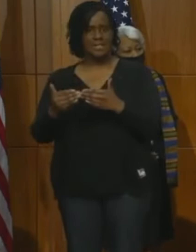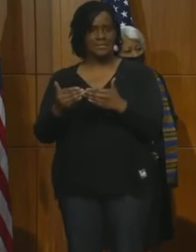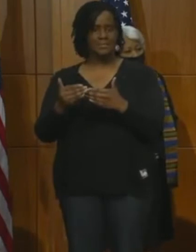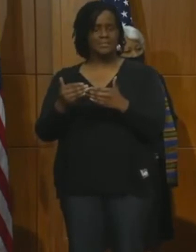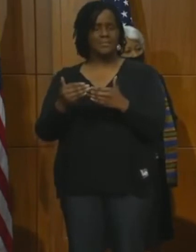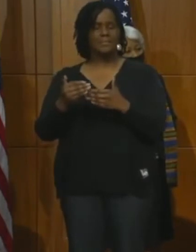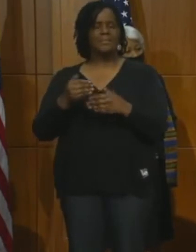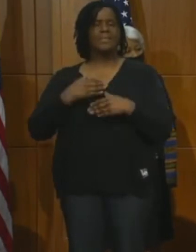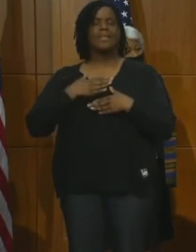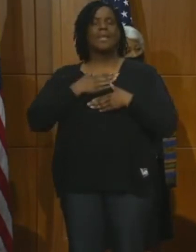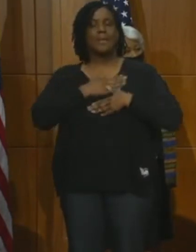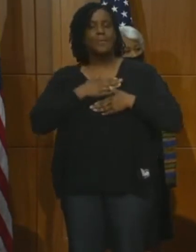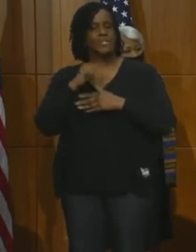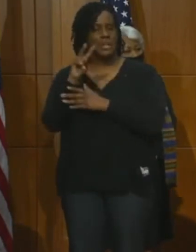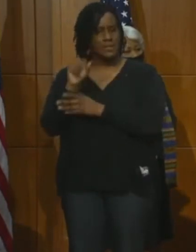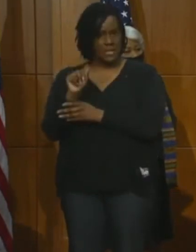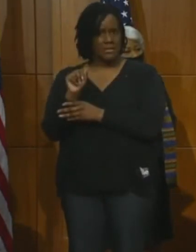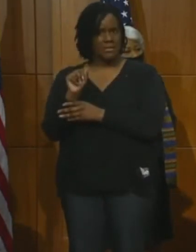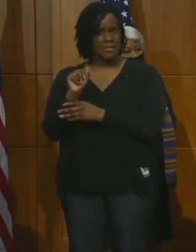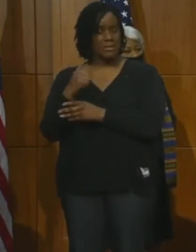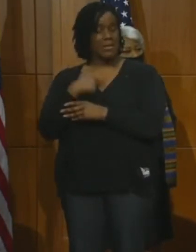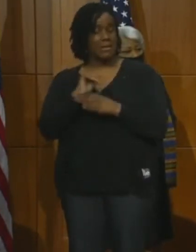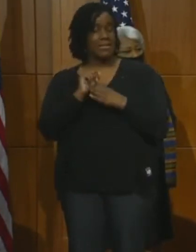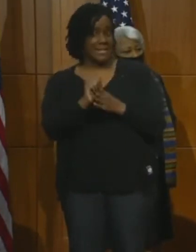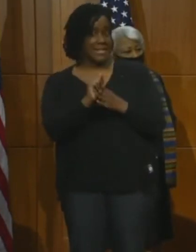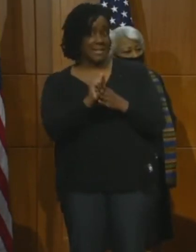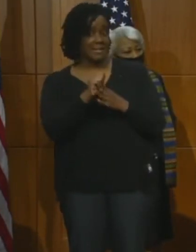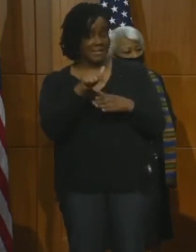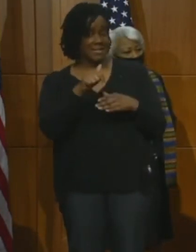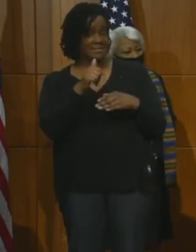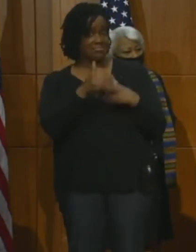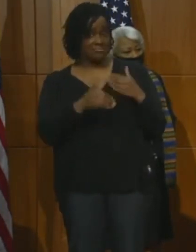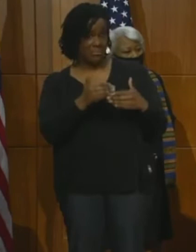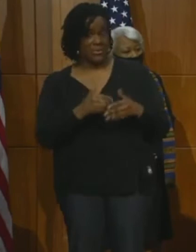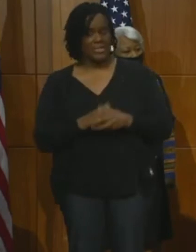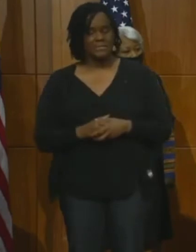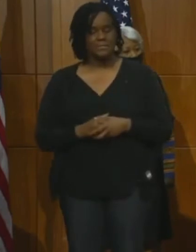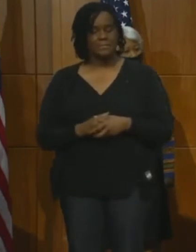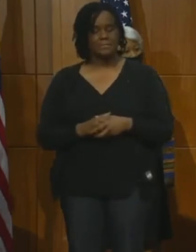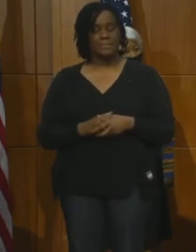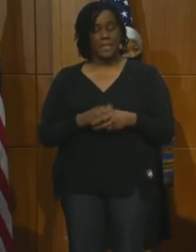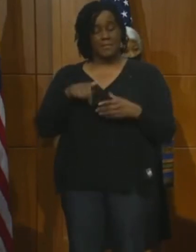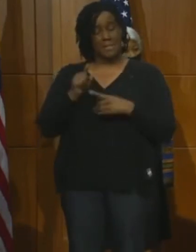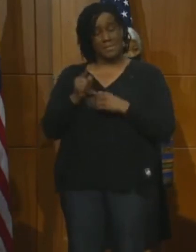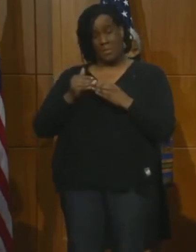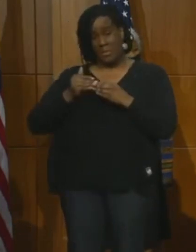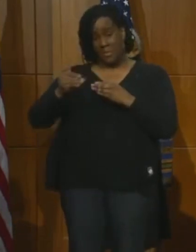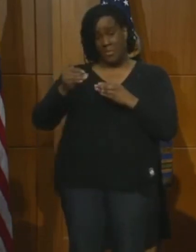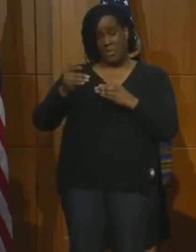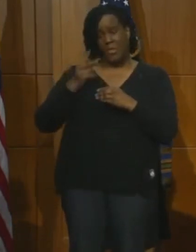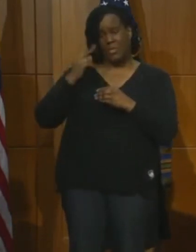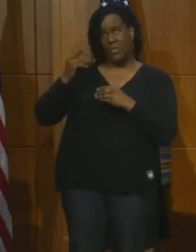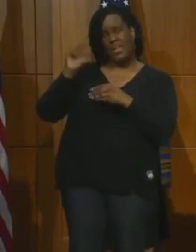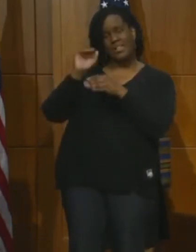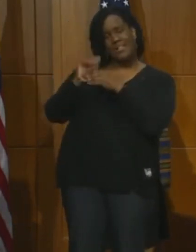for Virginia and us leading the way. From this moment on, when you look at the vastness of the night